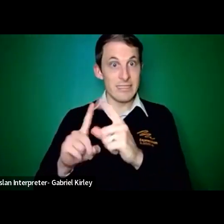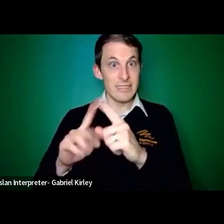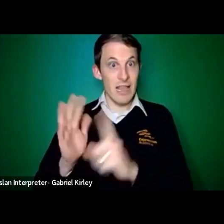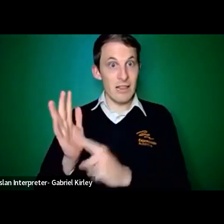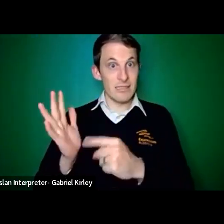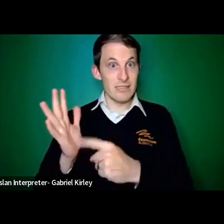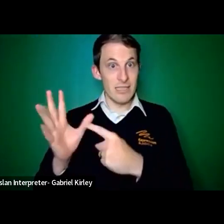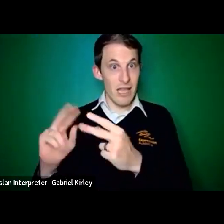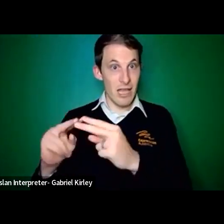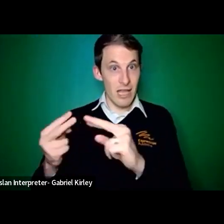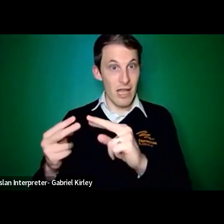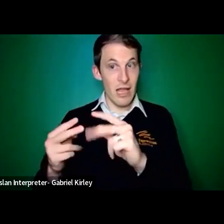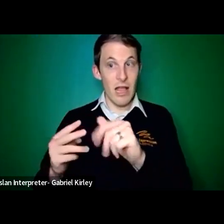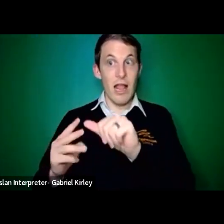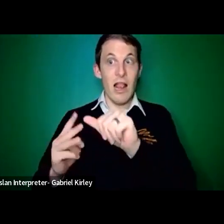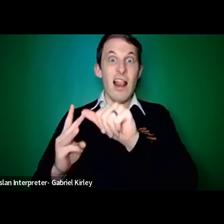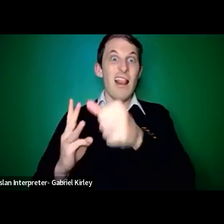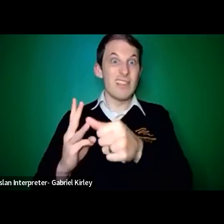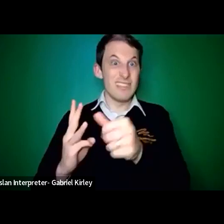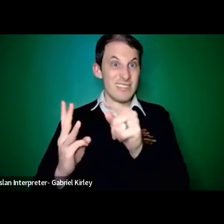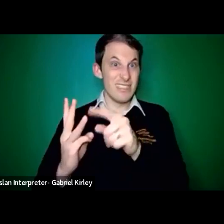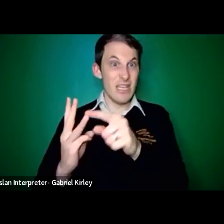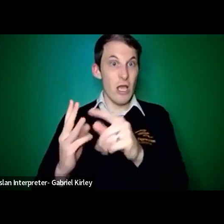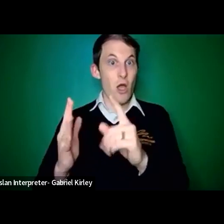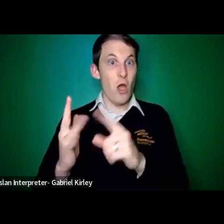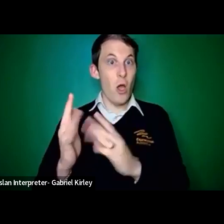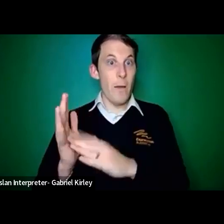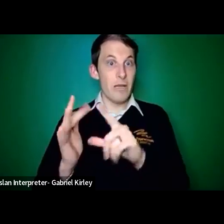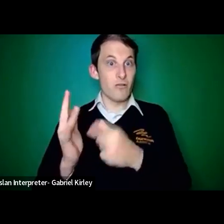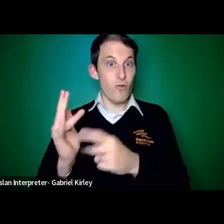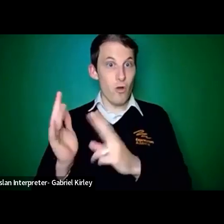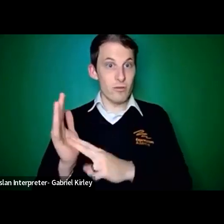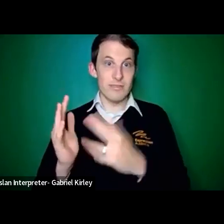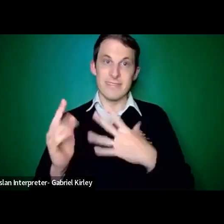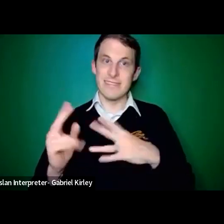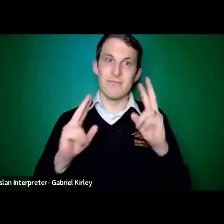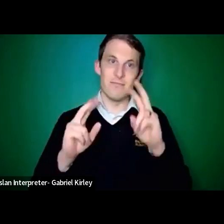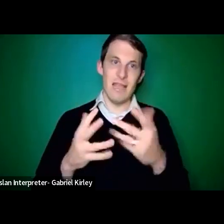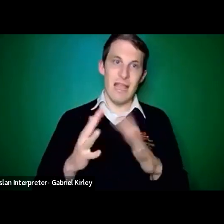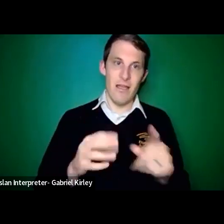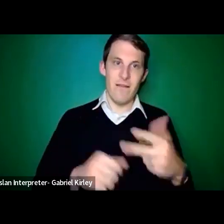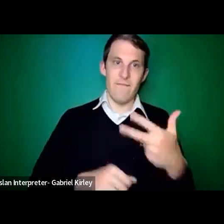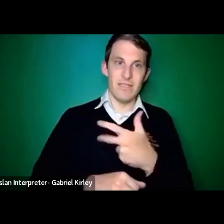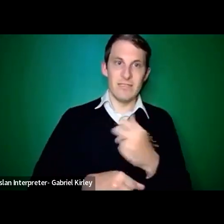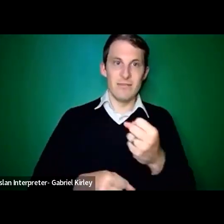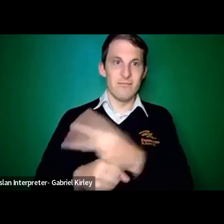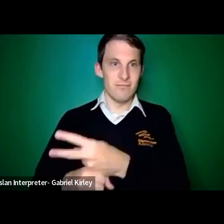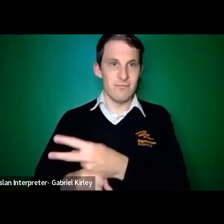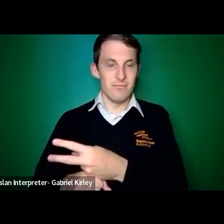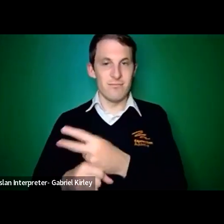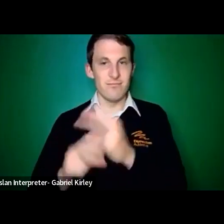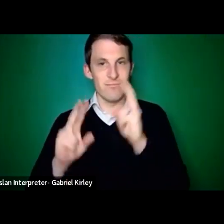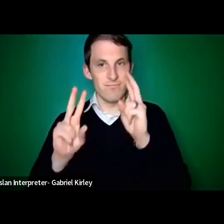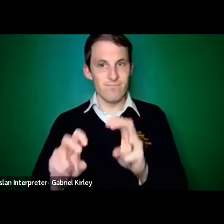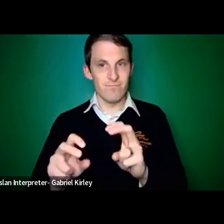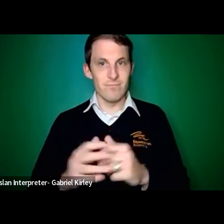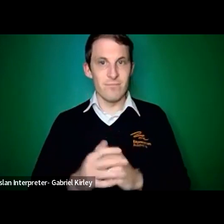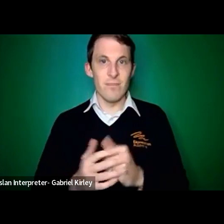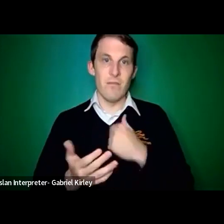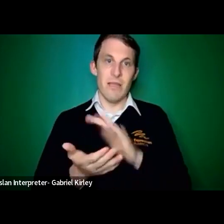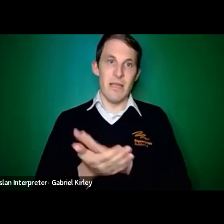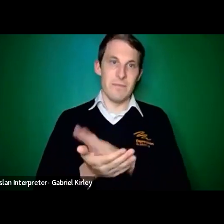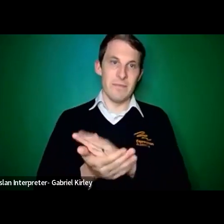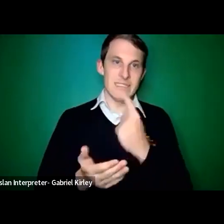So we actually had to look and understand how the vaccines worked against that strain of the virus. And I'm pleased to say that